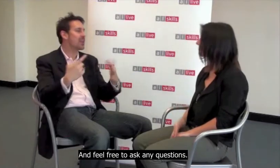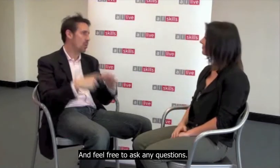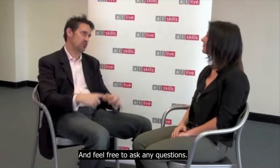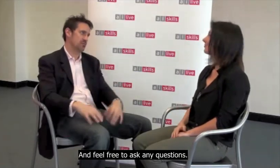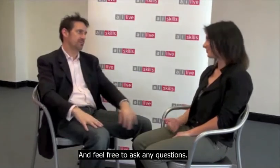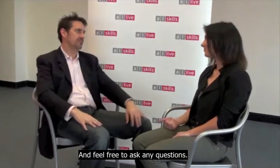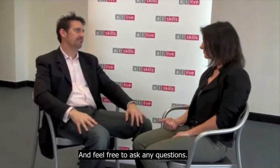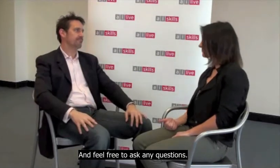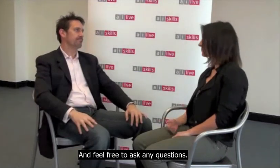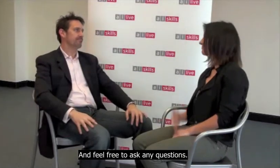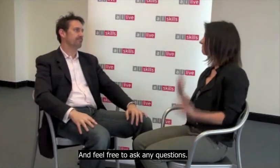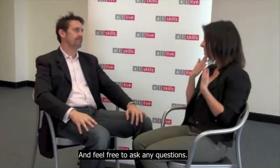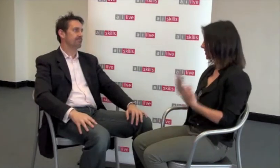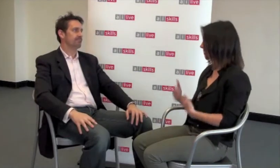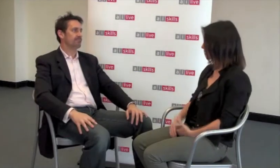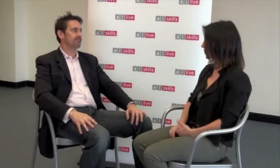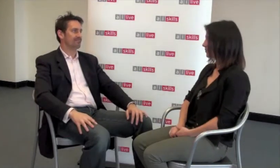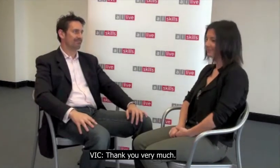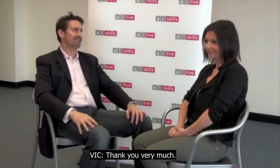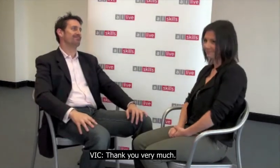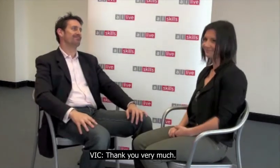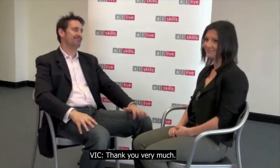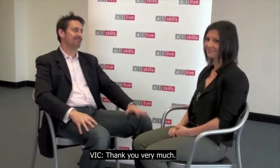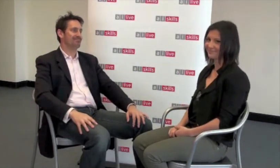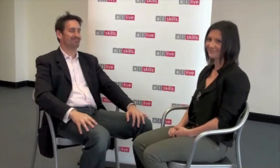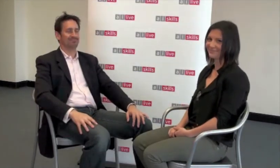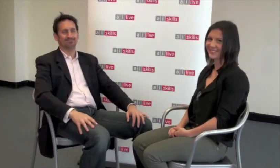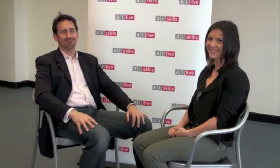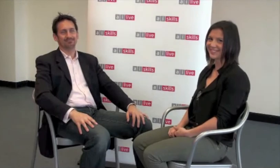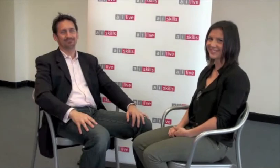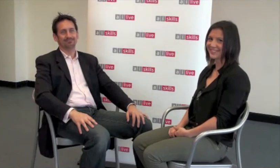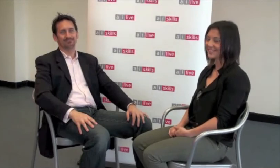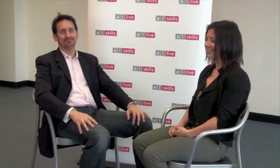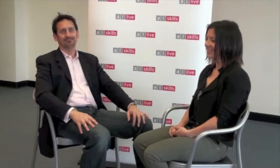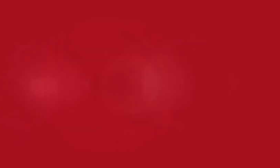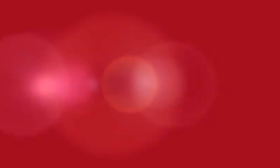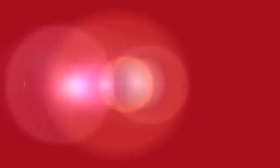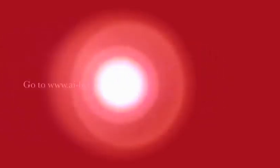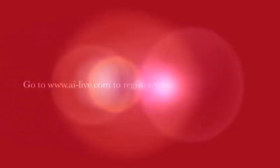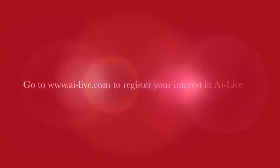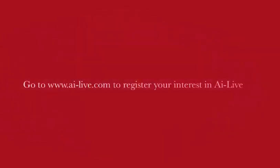And feel free to ask any questions. Thank you very much. . . .